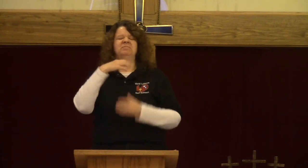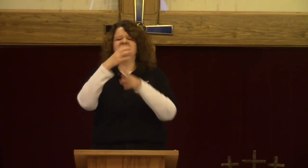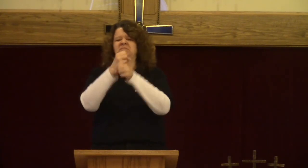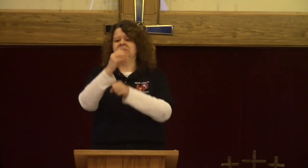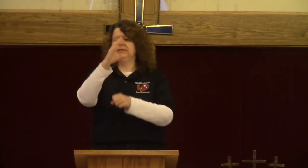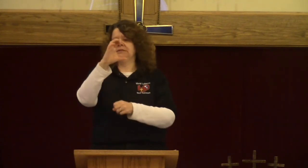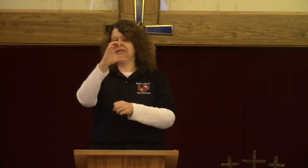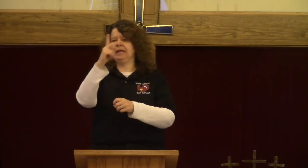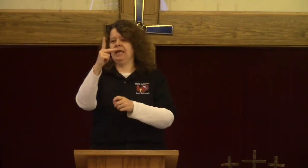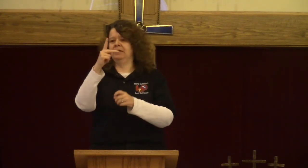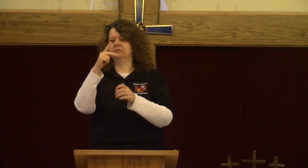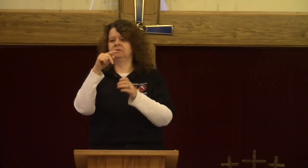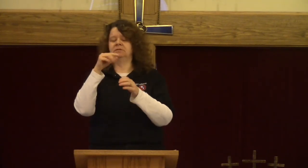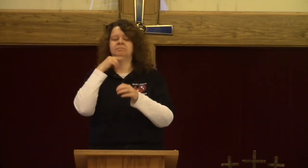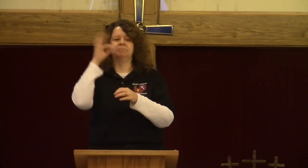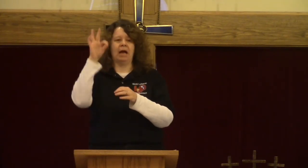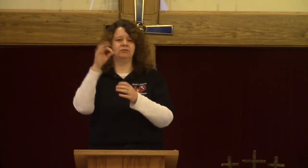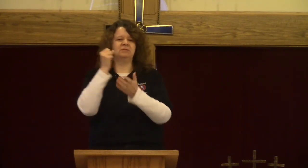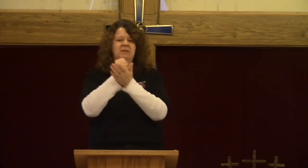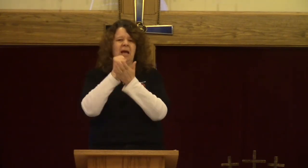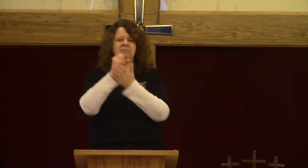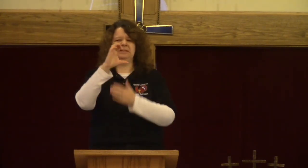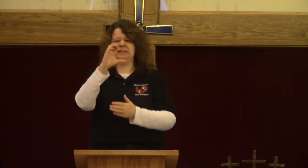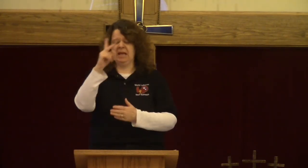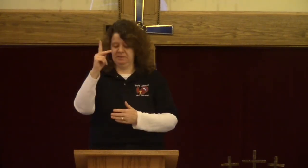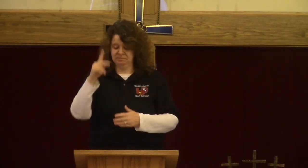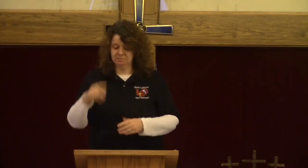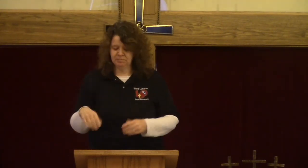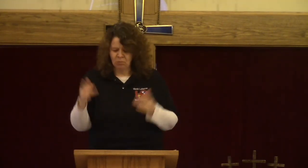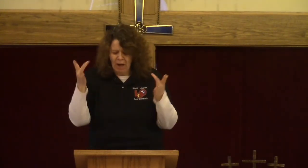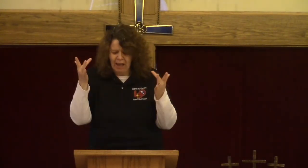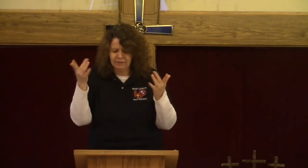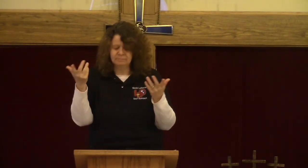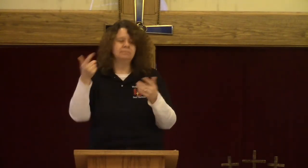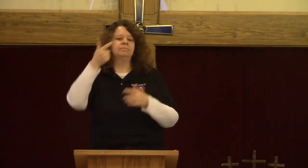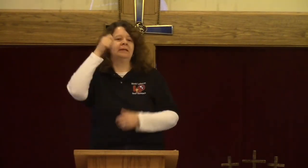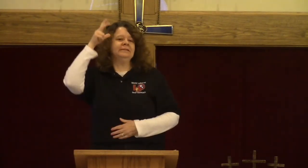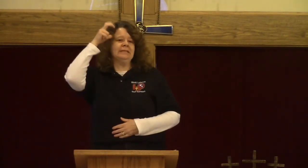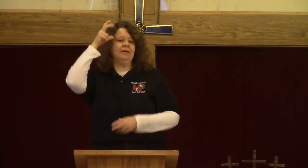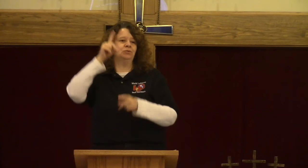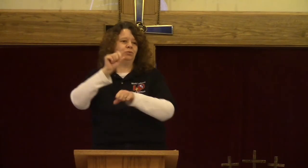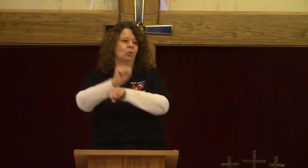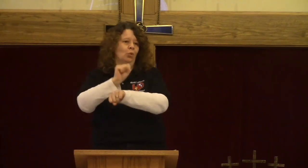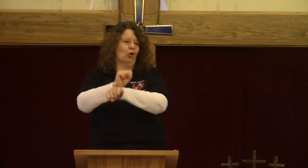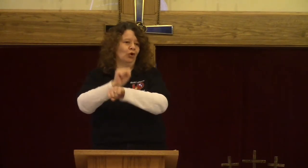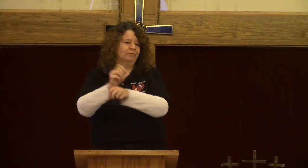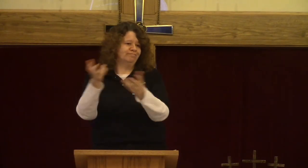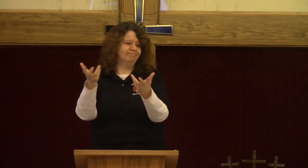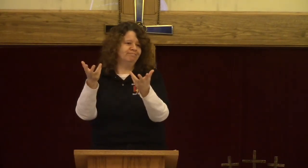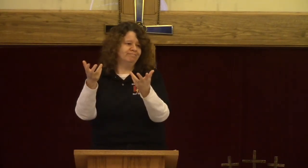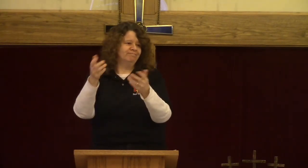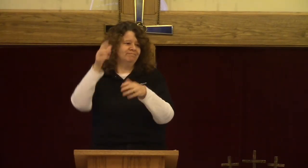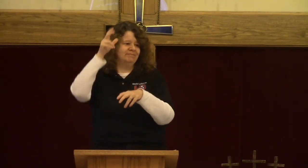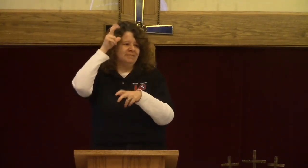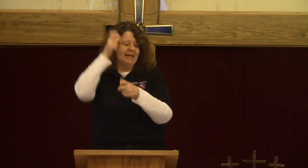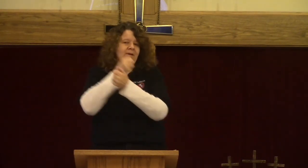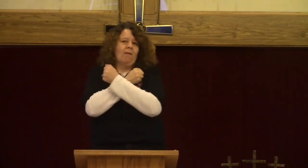Now, why do we have you know, clergy killers? We'll just do CK. And, you know, the answer